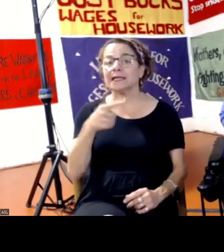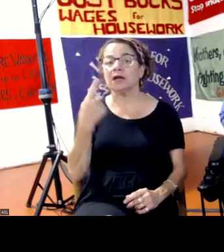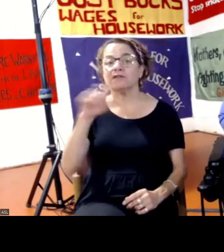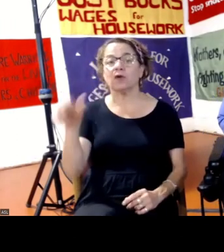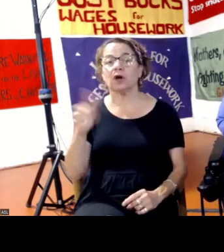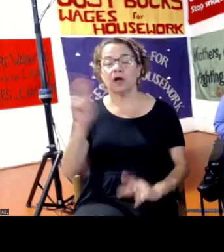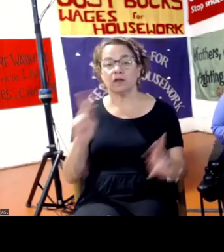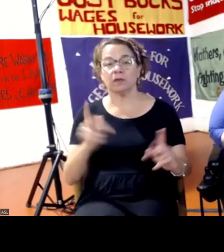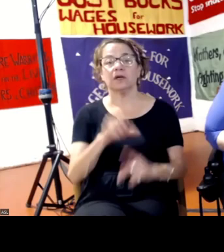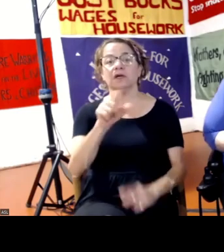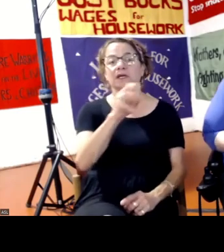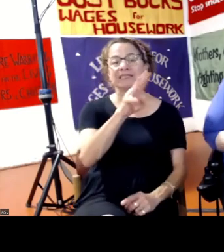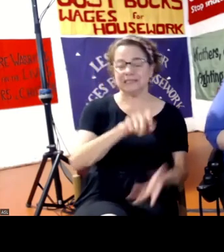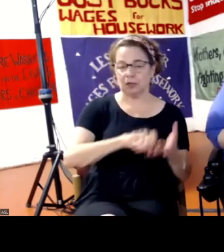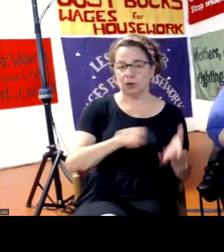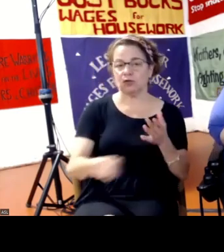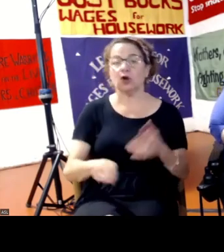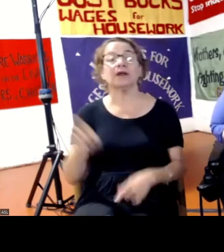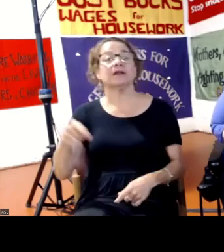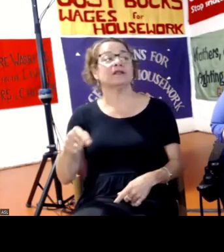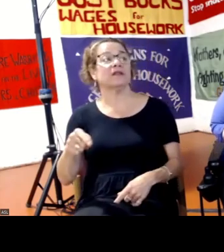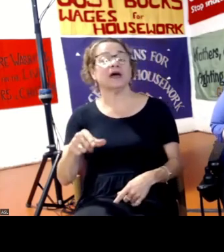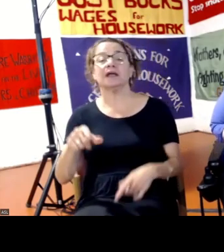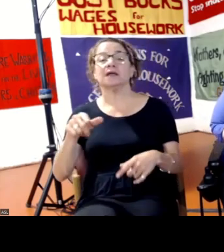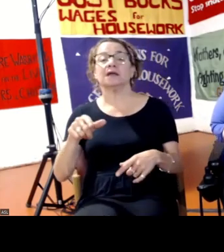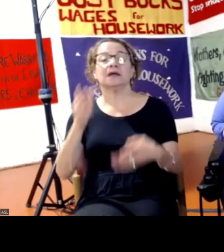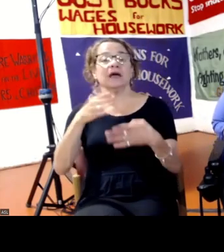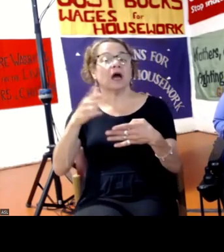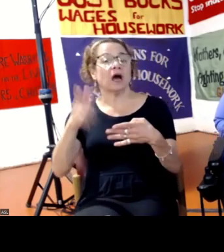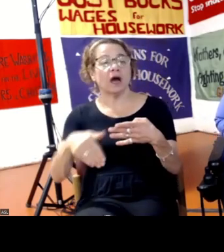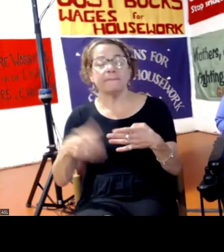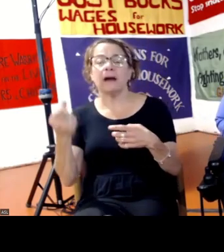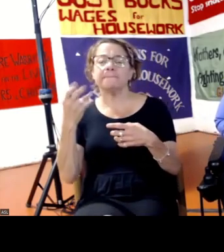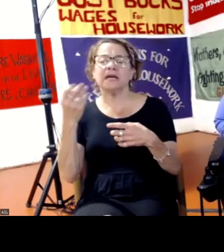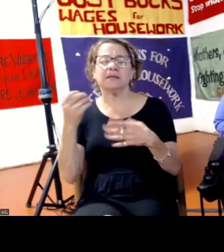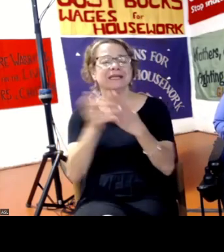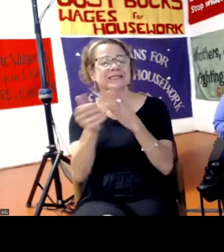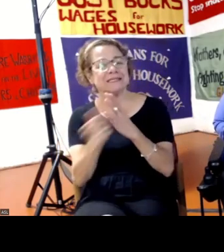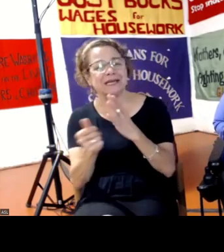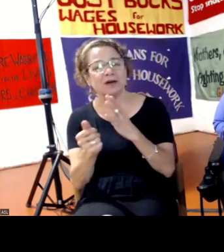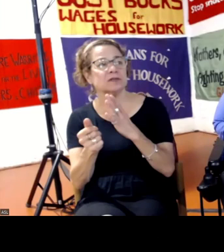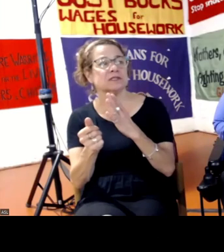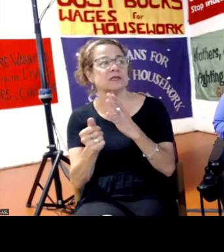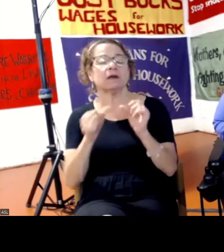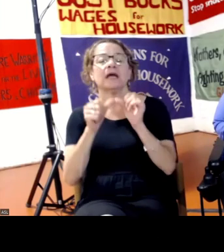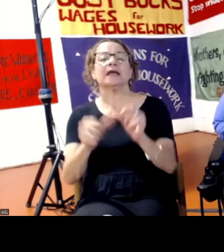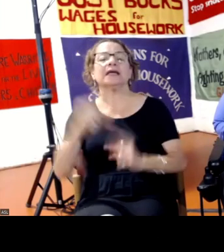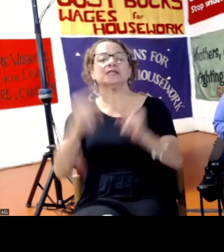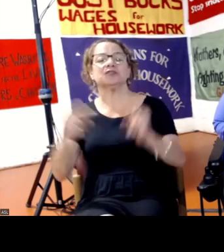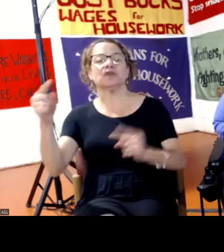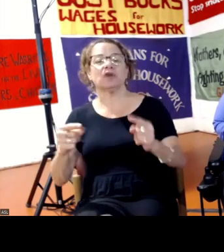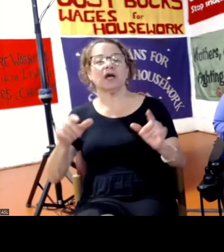from Selma, is accomplished by a dazzling array of skills in an endless variety